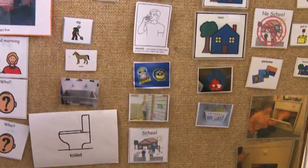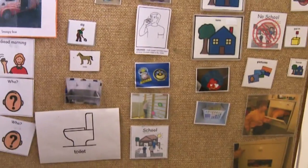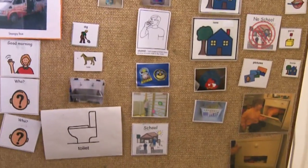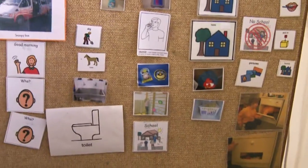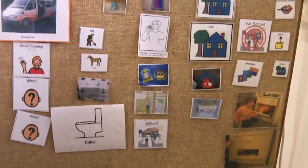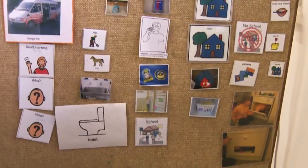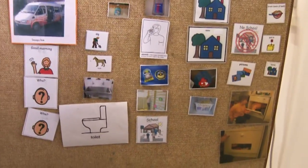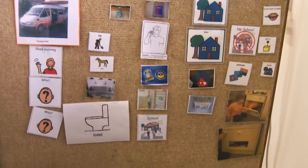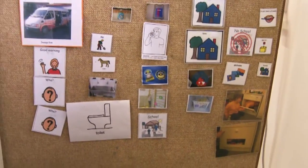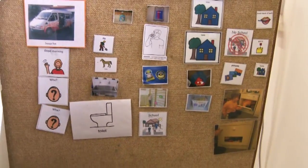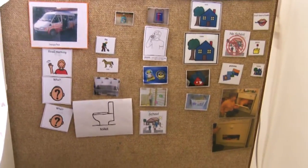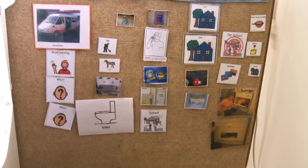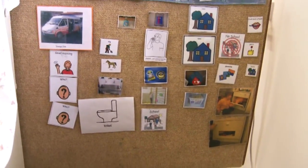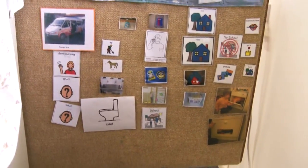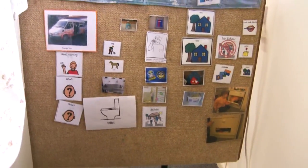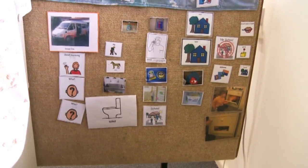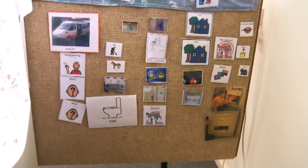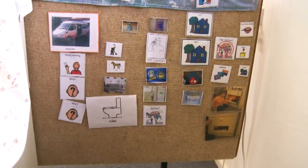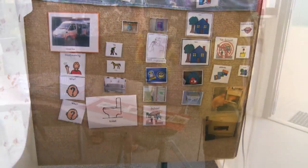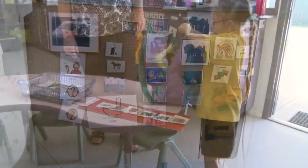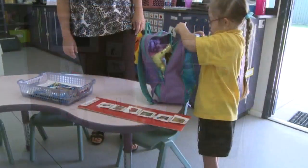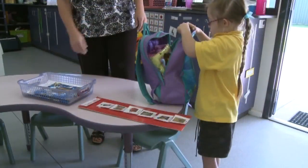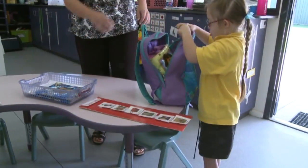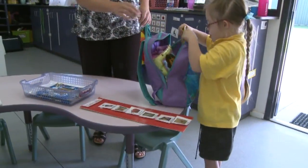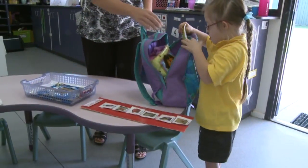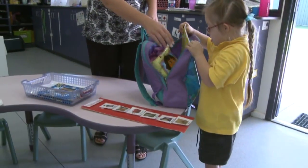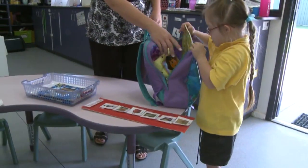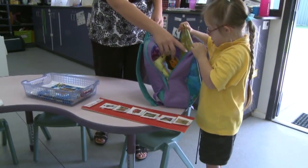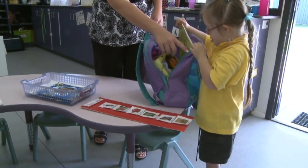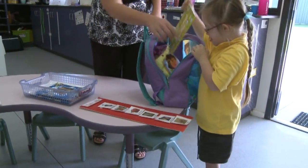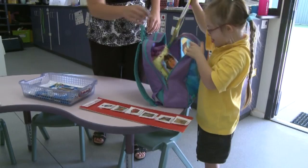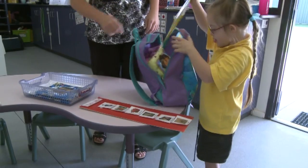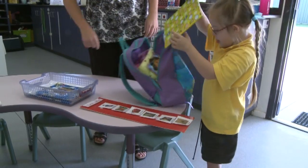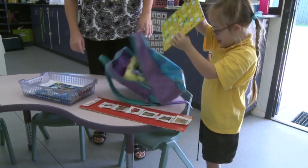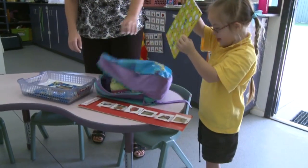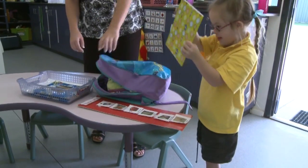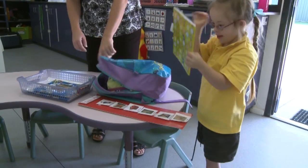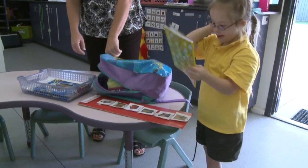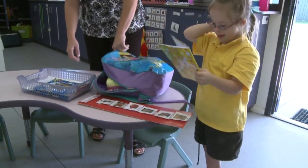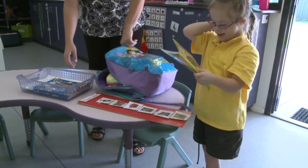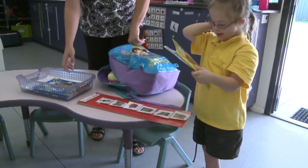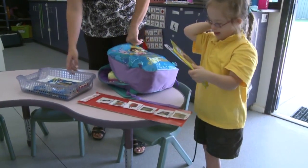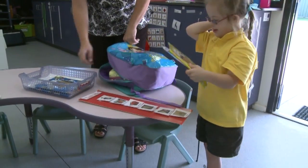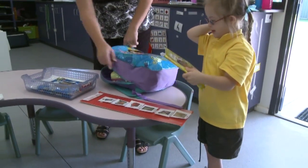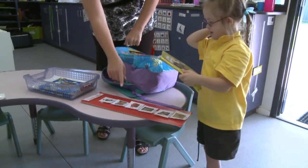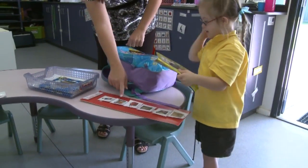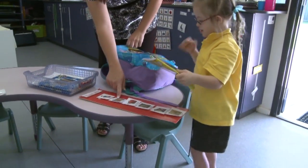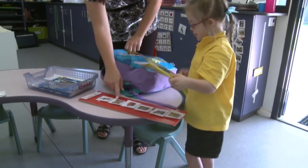or computer line drawings that your child can use at a time. Be sure to give your child enough time to focus on the